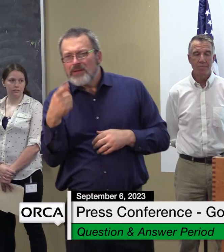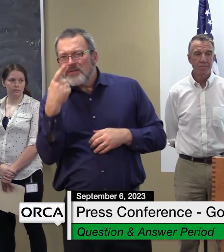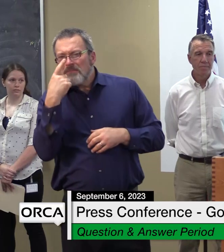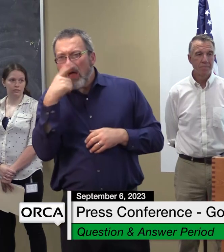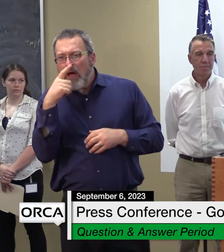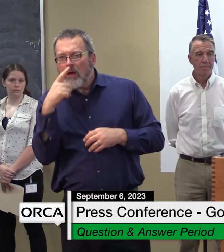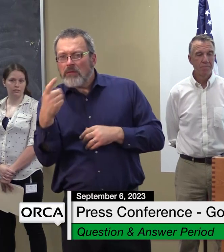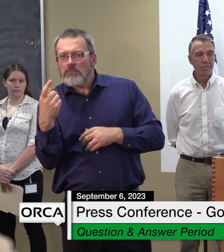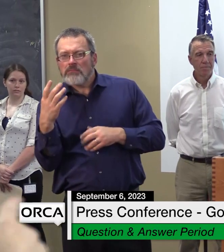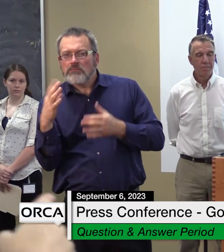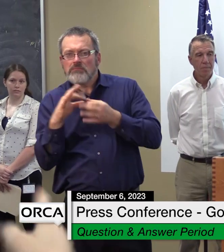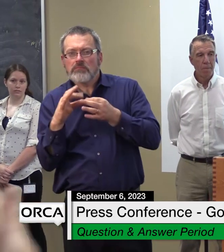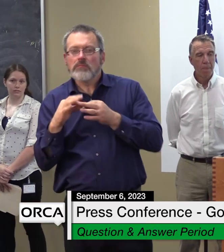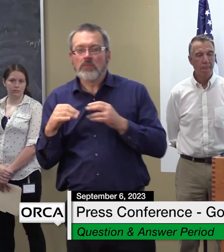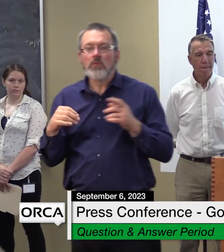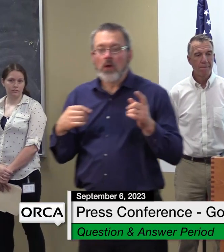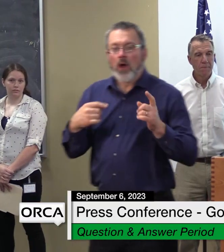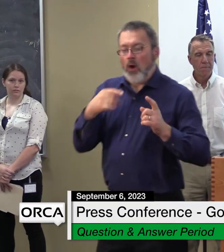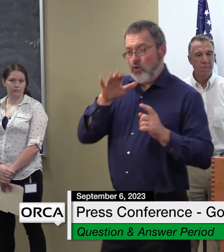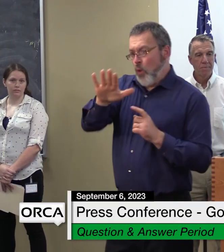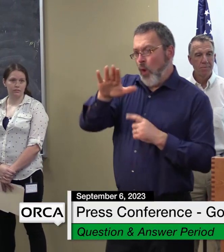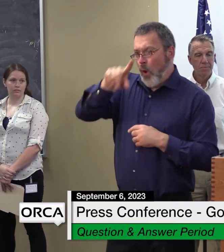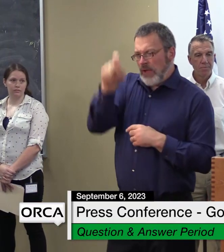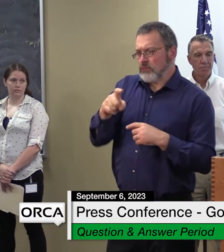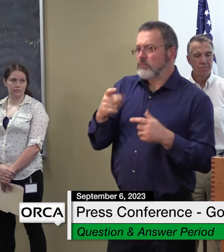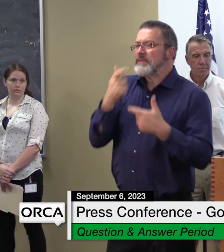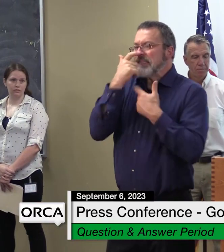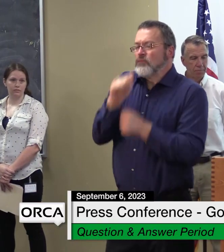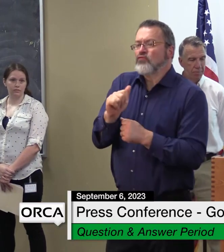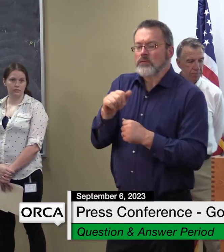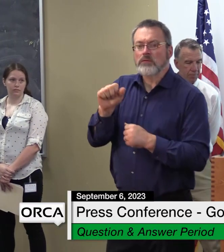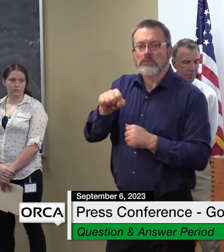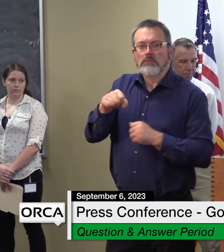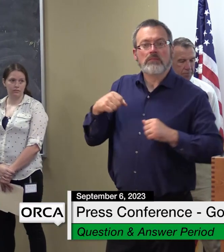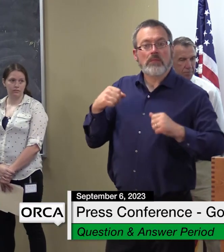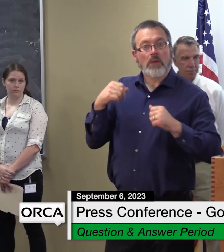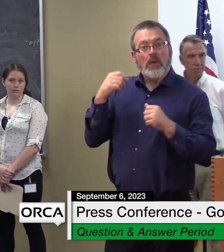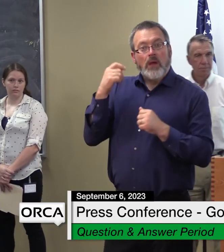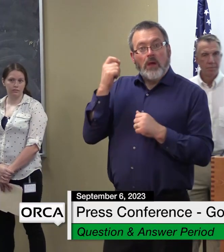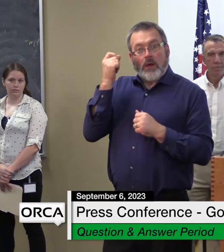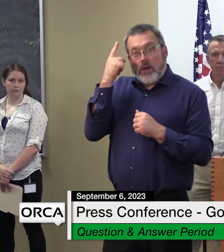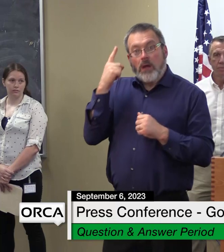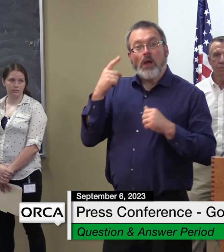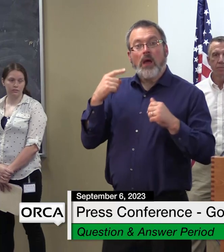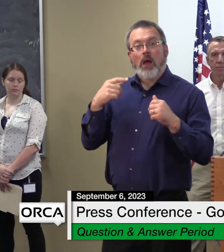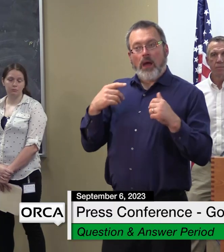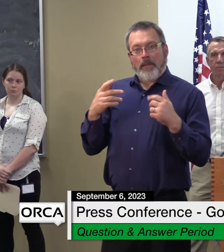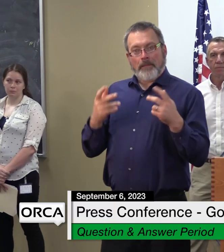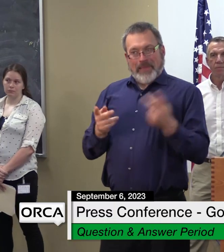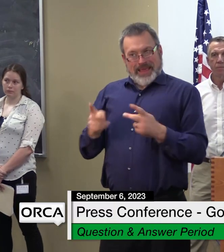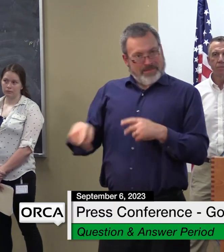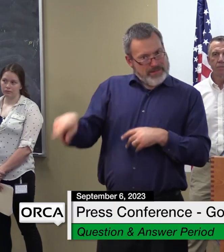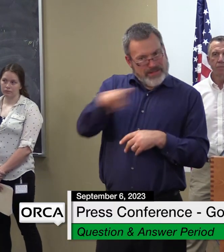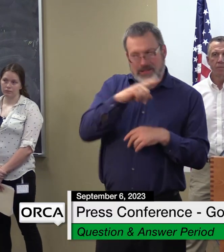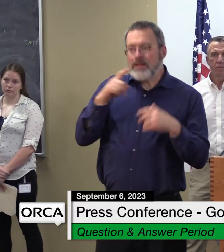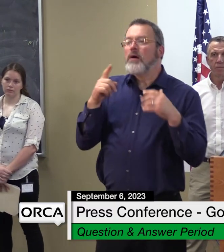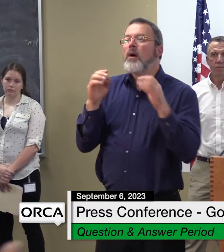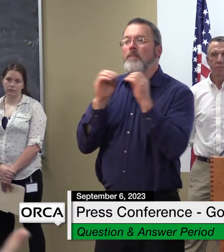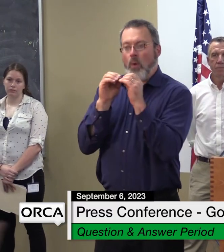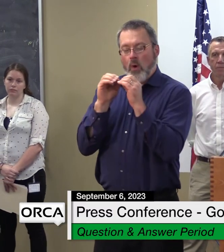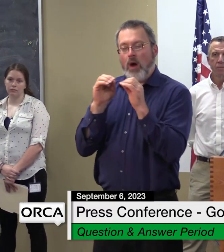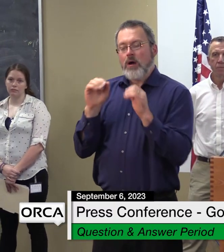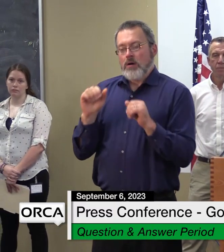struggling to figure out is, are mental health issues worse, or are people more readily admitting they have mental health issues? And those are some interesting